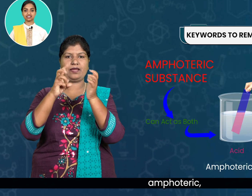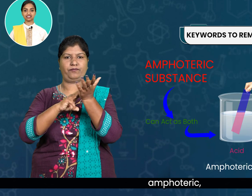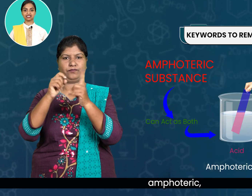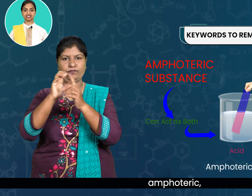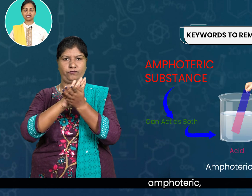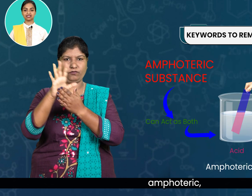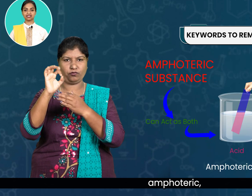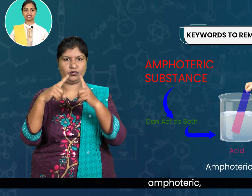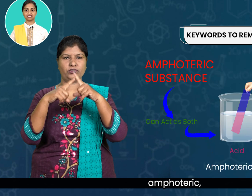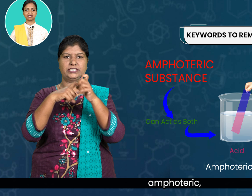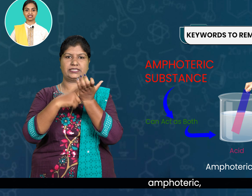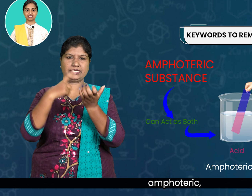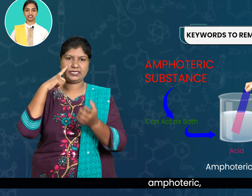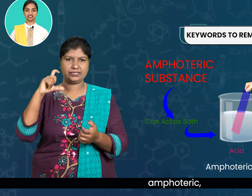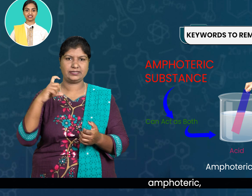amphoteric,